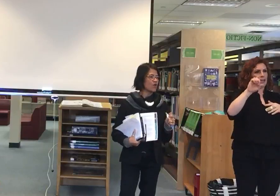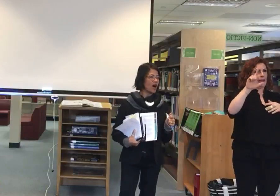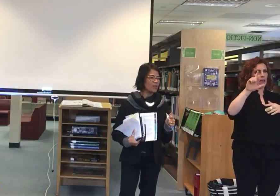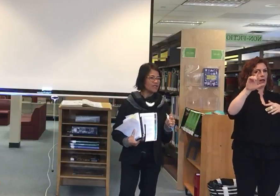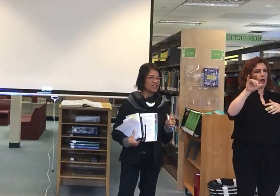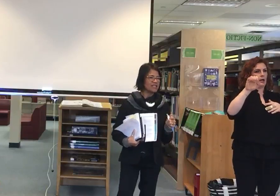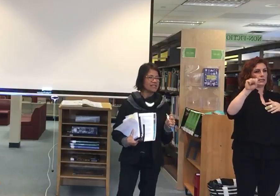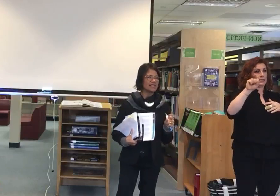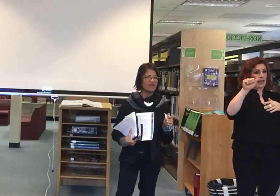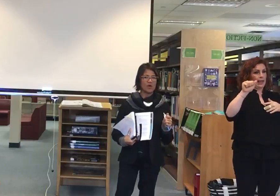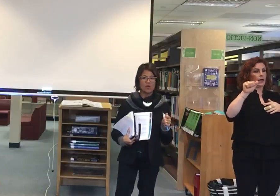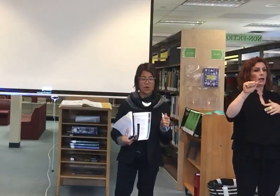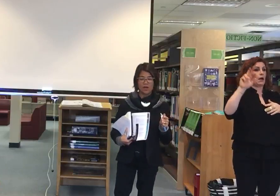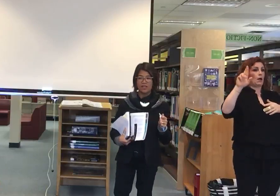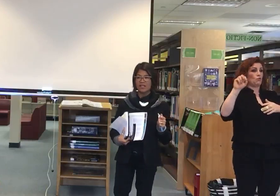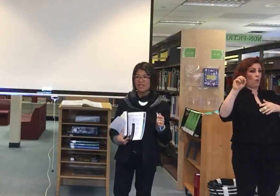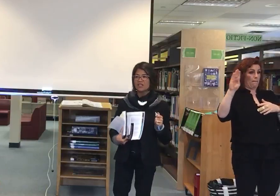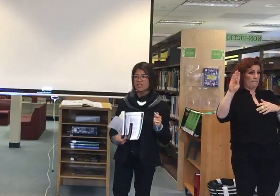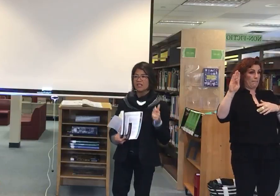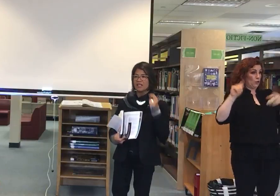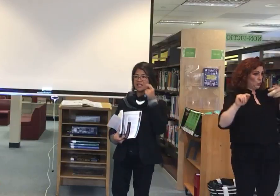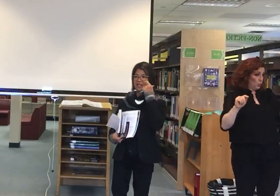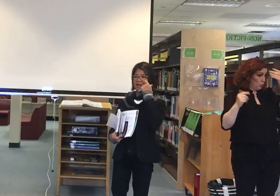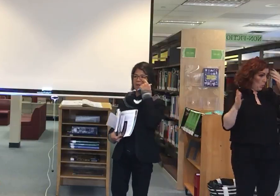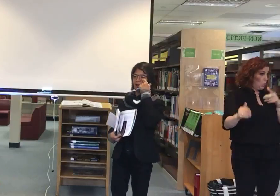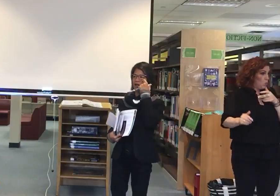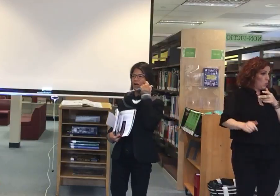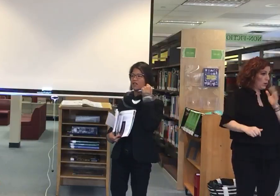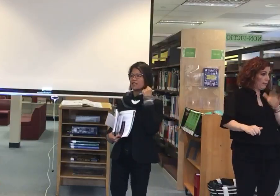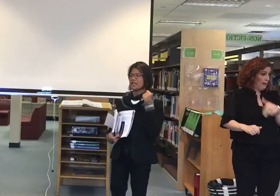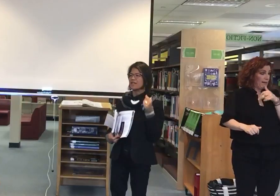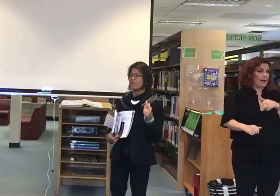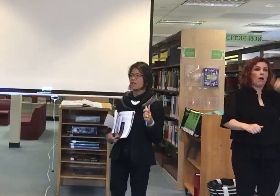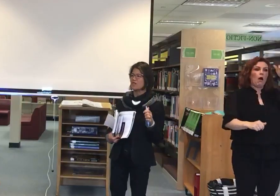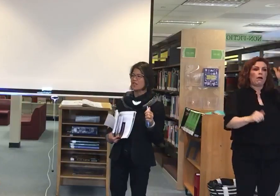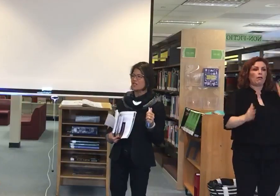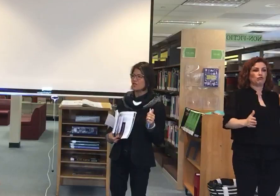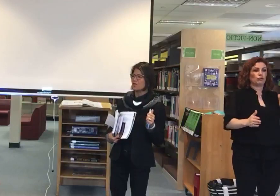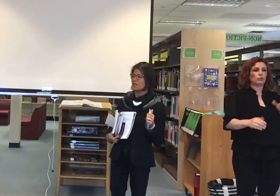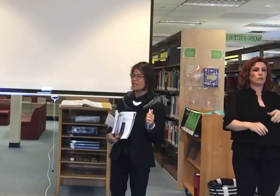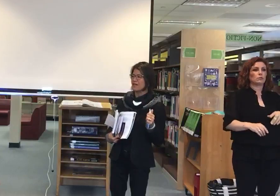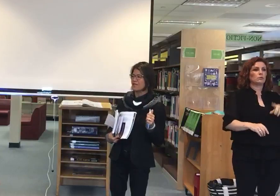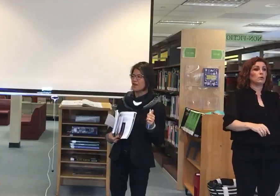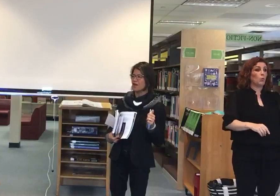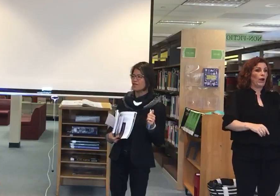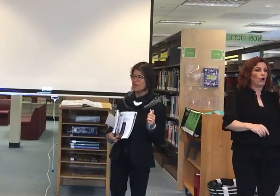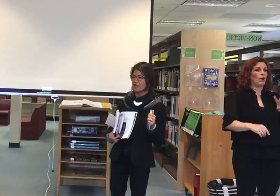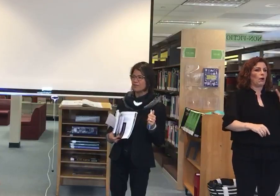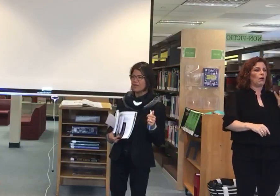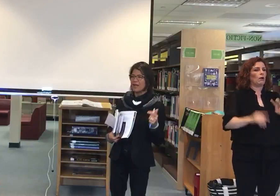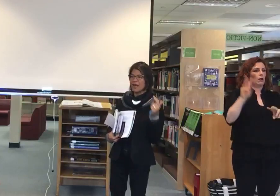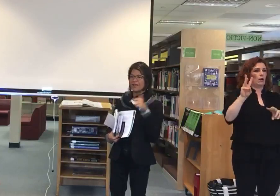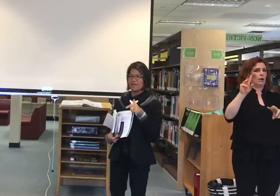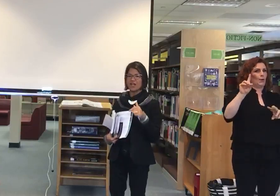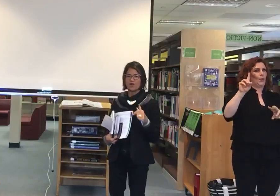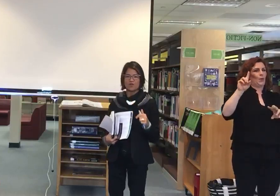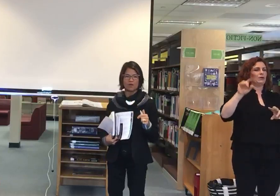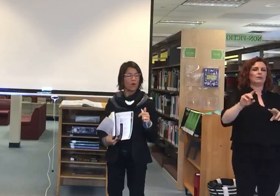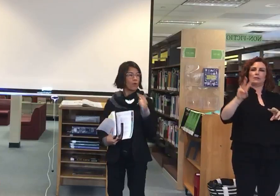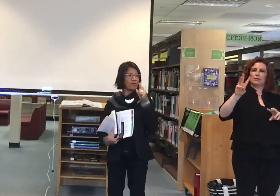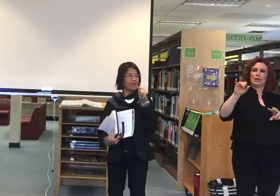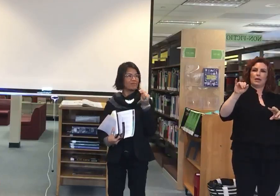E-L-I-S-S-A, Robb, and she's, if you don't know her, she is an audiologist at the Western Institute for the Deaf and Hard of Hearing at